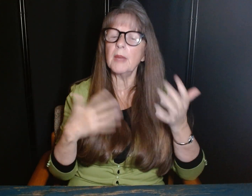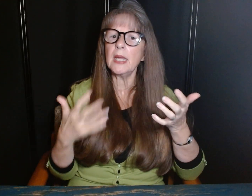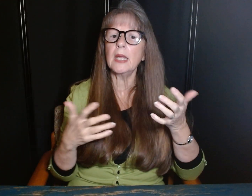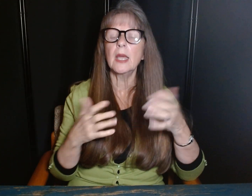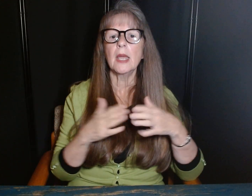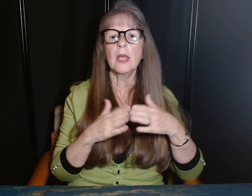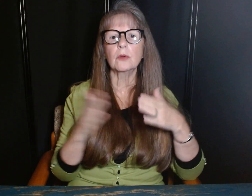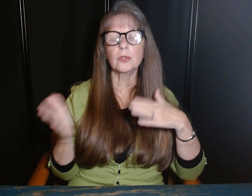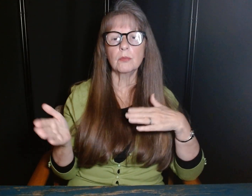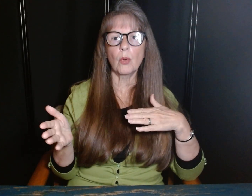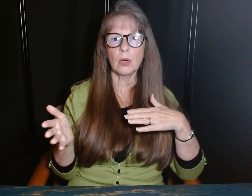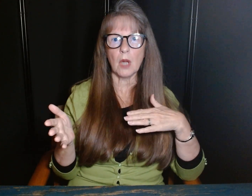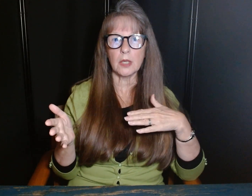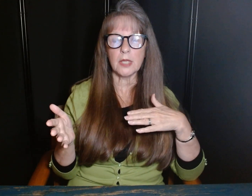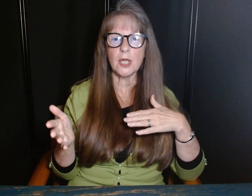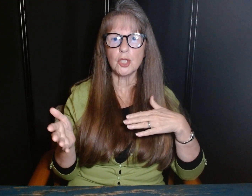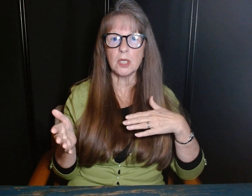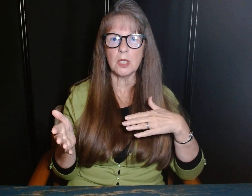me, it'll do more connotation of the